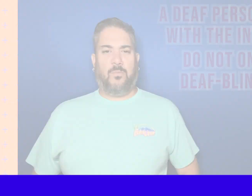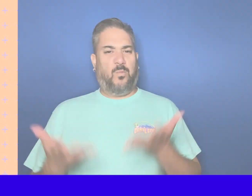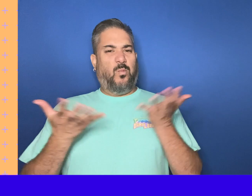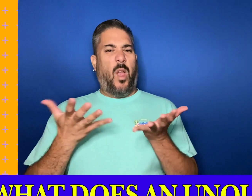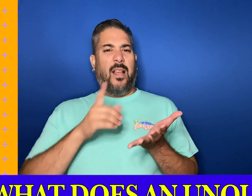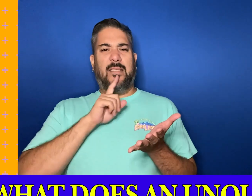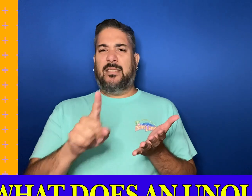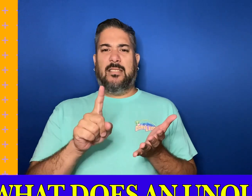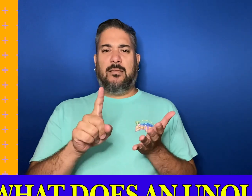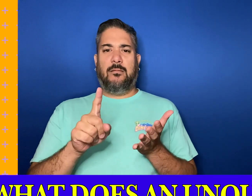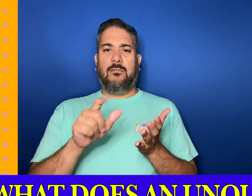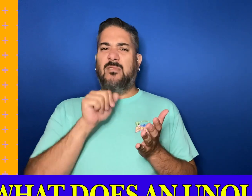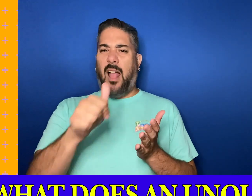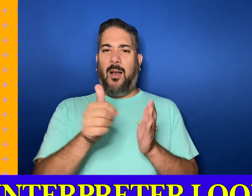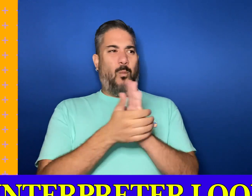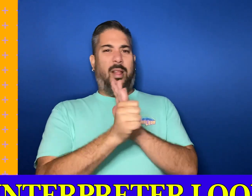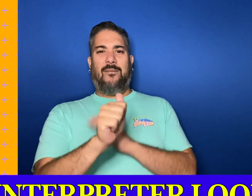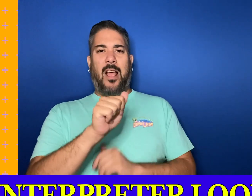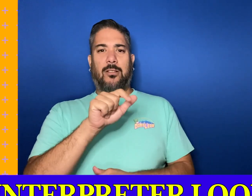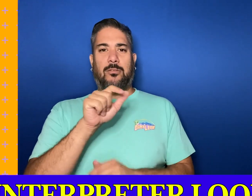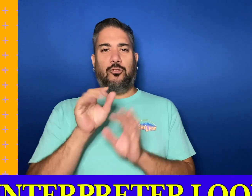What does an unqualified interpreter look like?